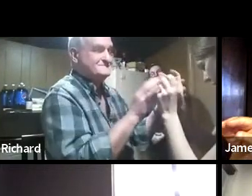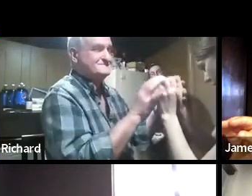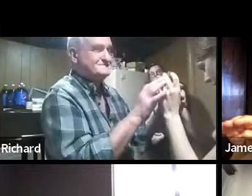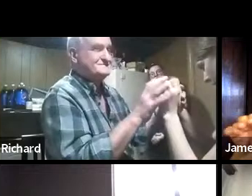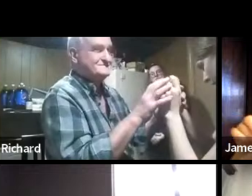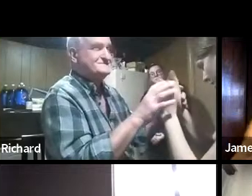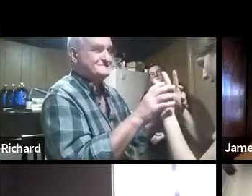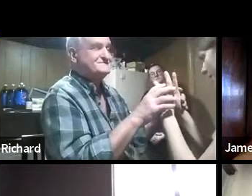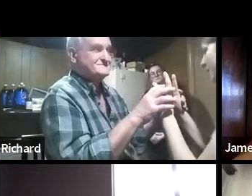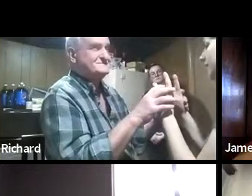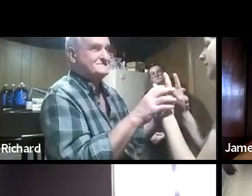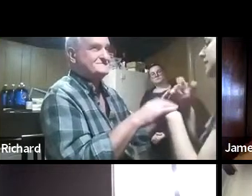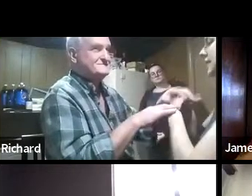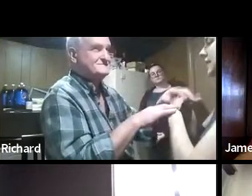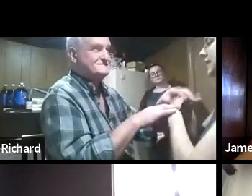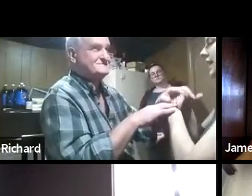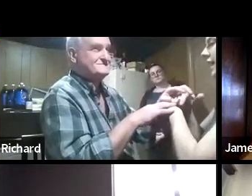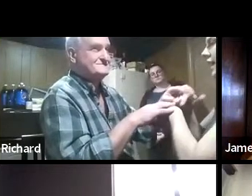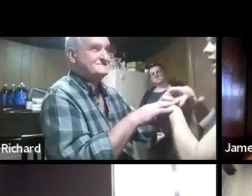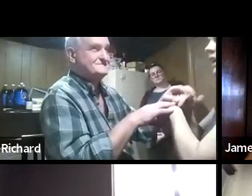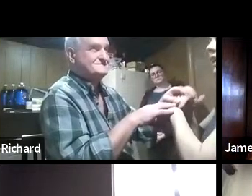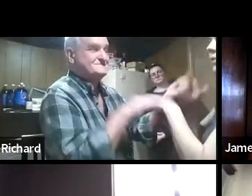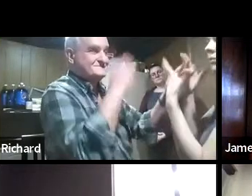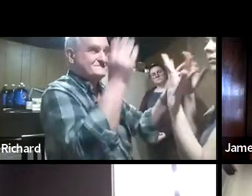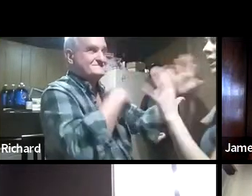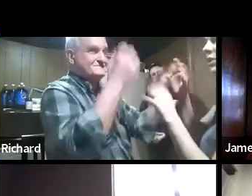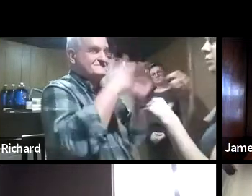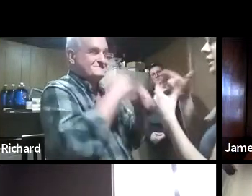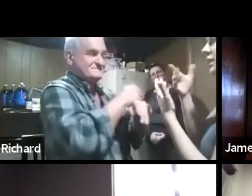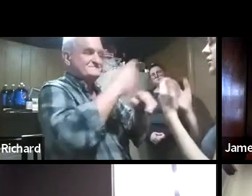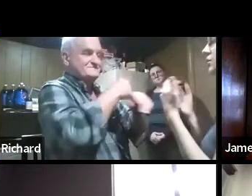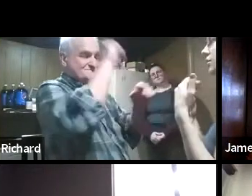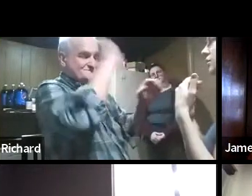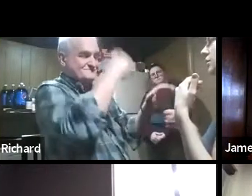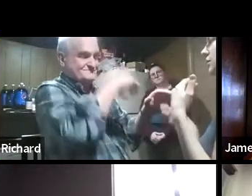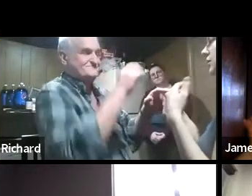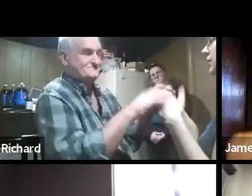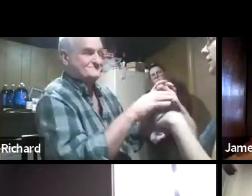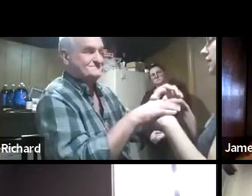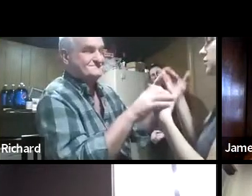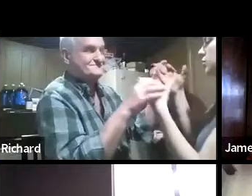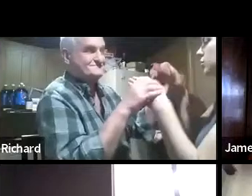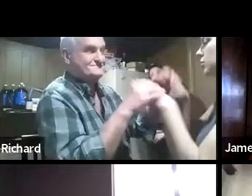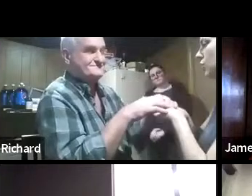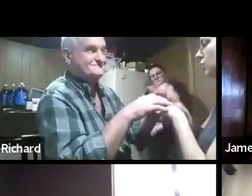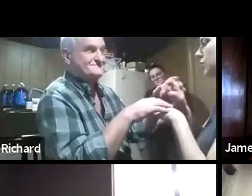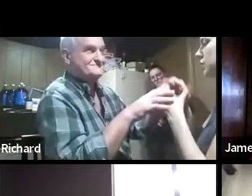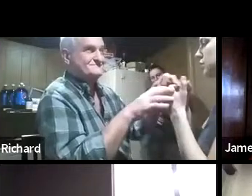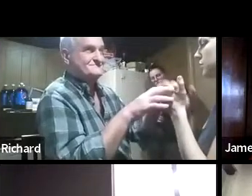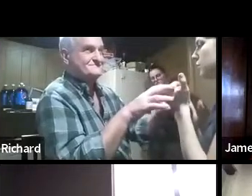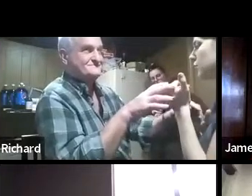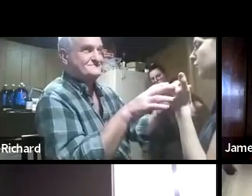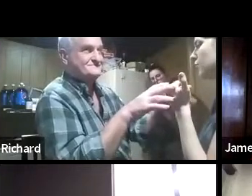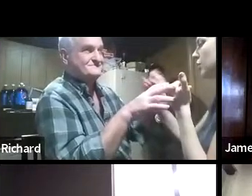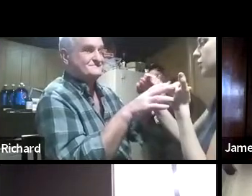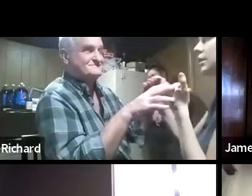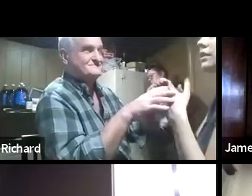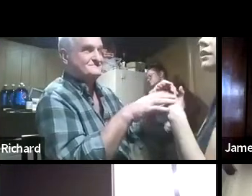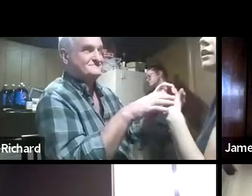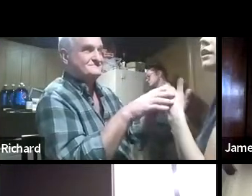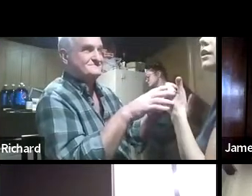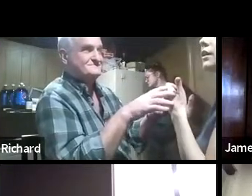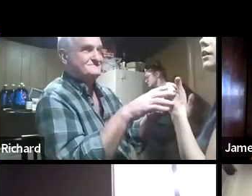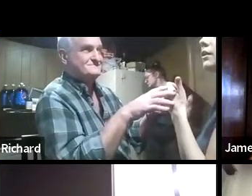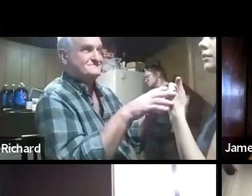do unfortunately have to close our time. We are at time and we need to move forward. Most of